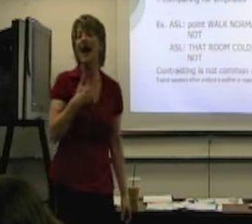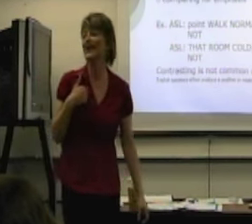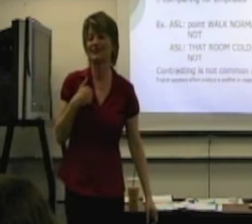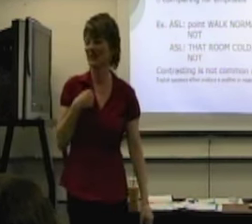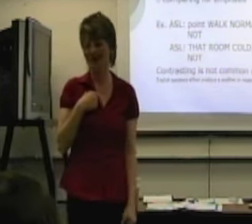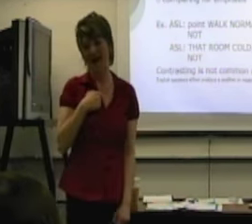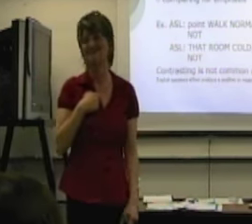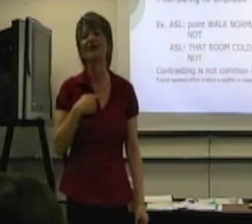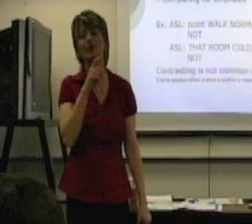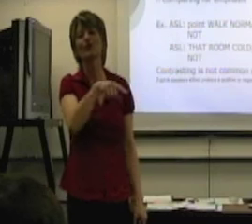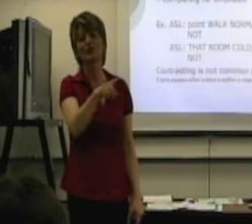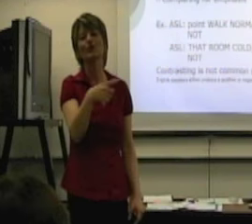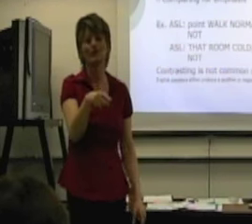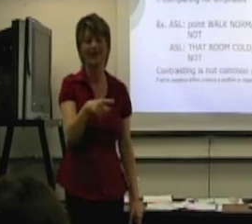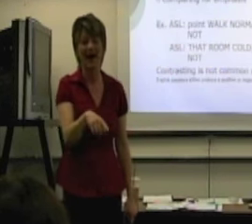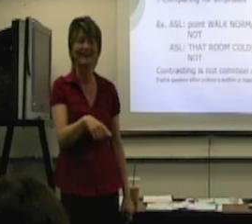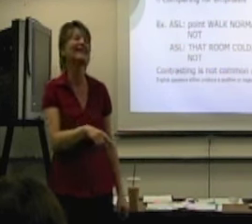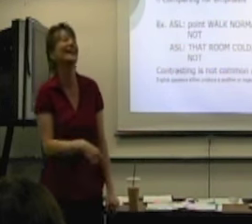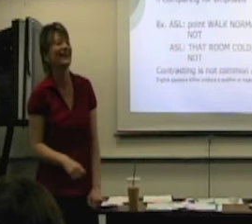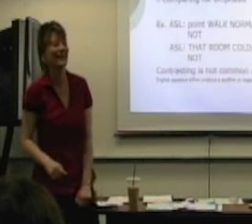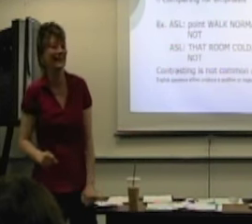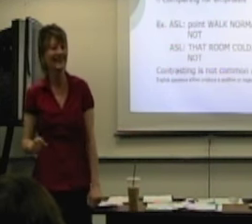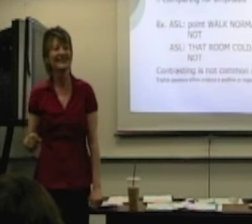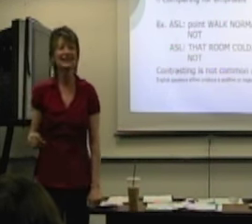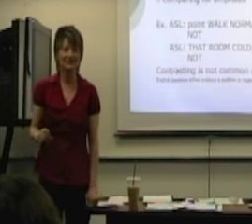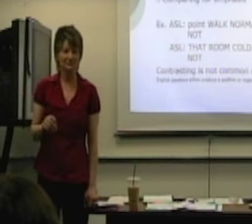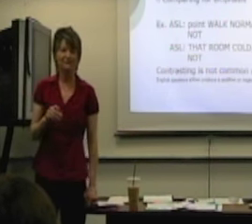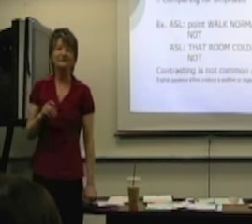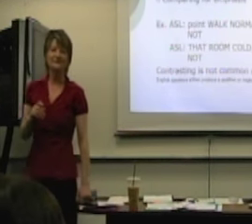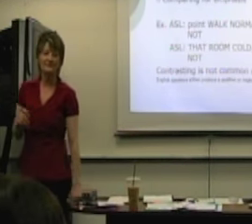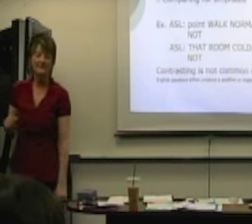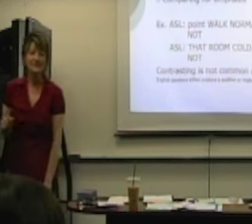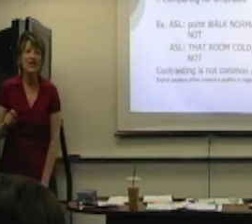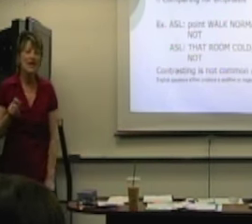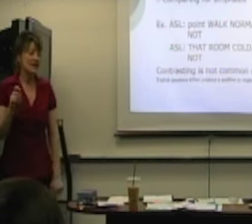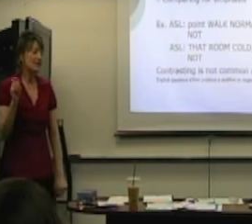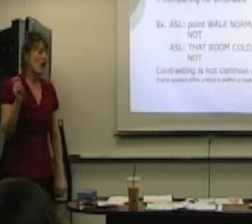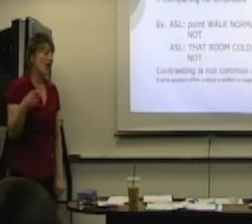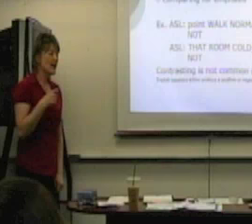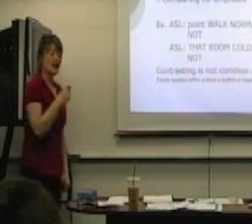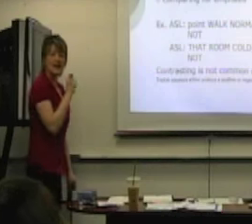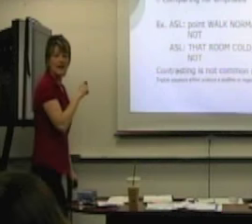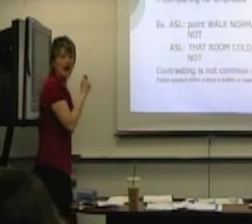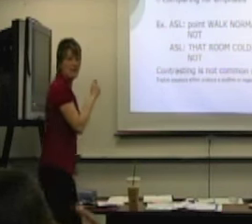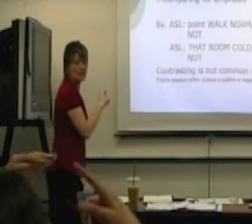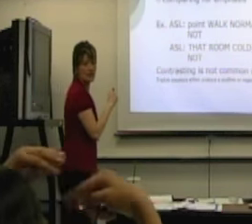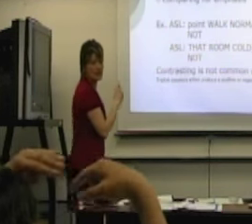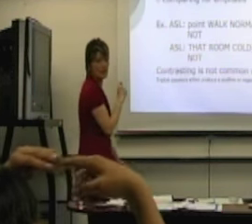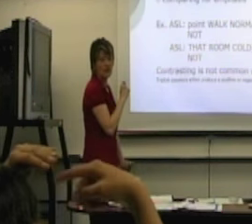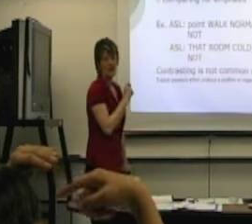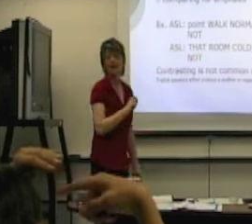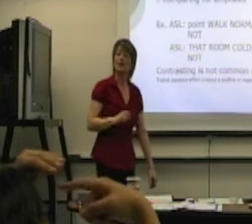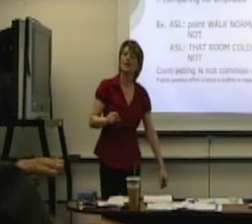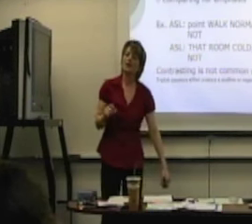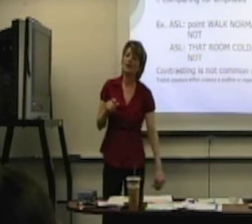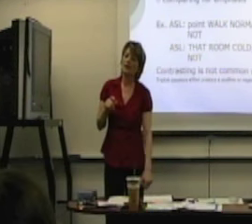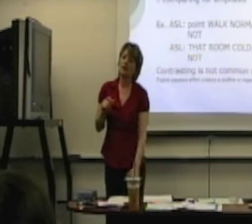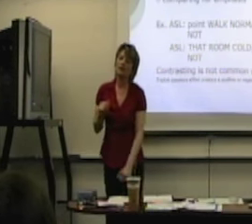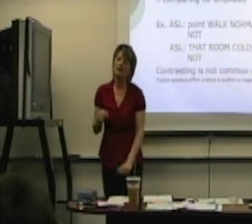I don't do that, but you do that. That's great. This So is there like a it catch? You comes- have to be careful because the negative comes